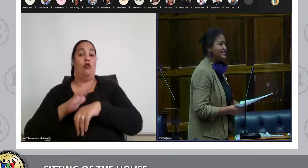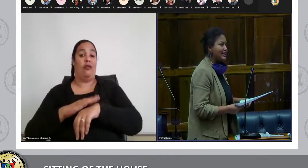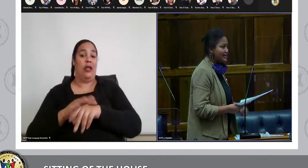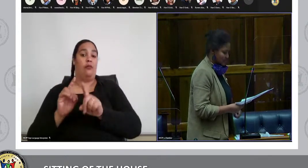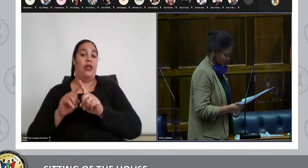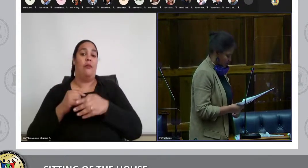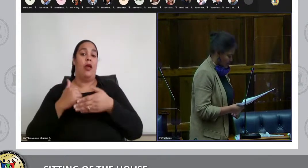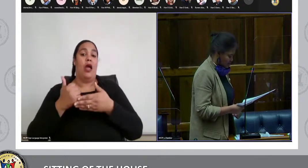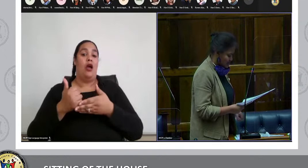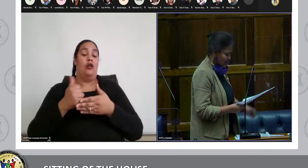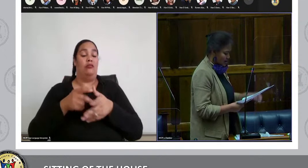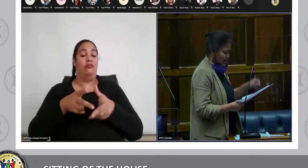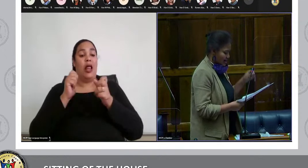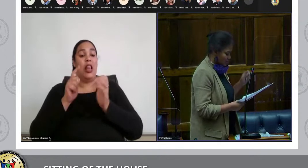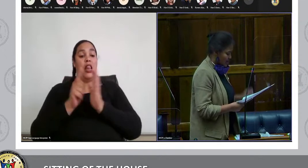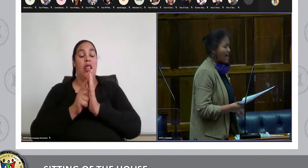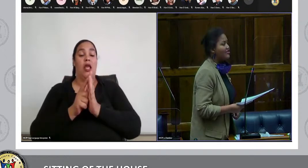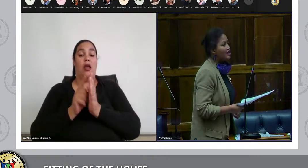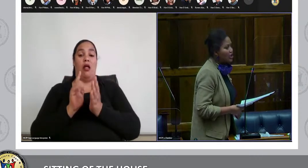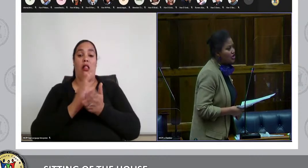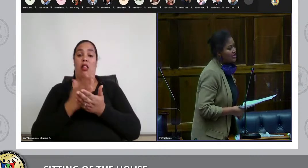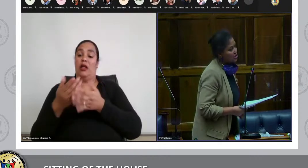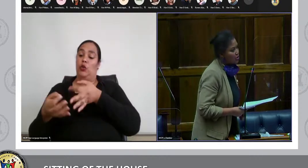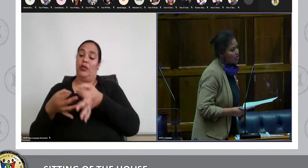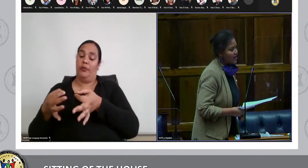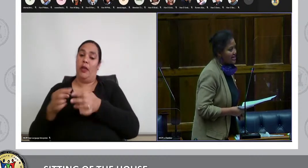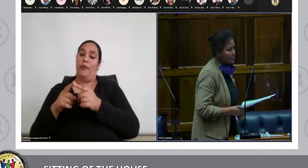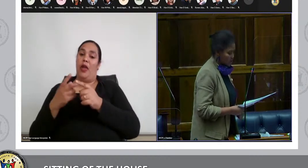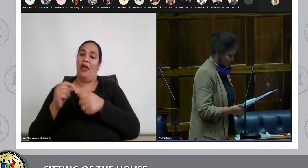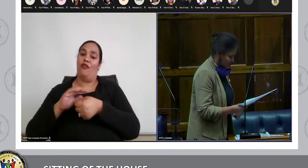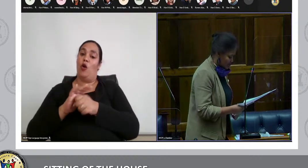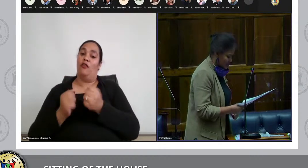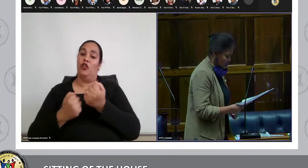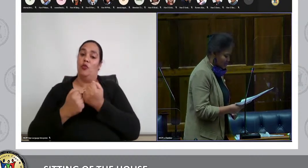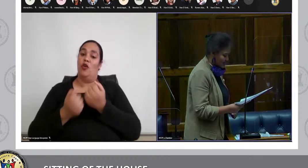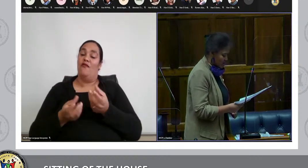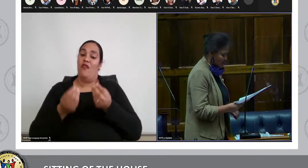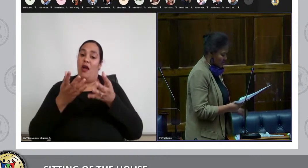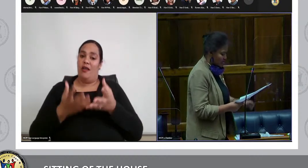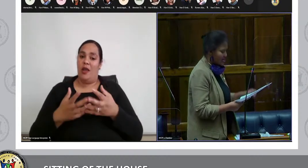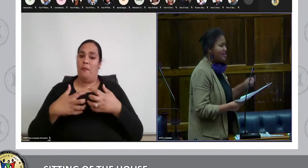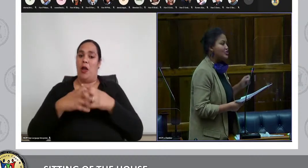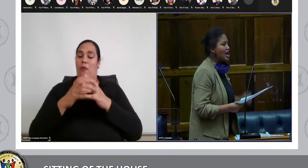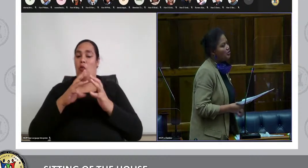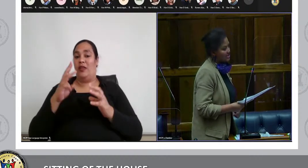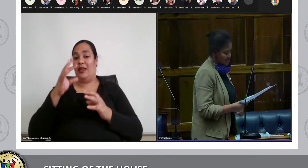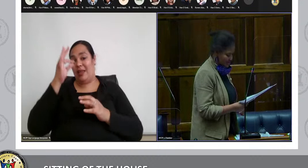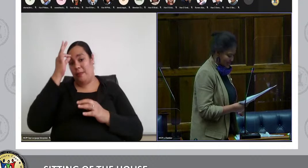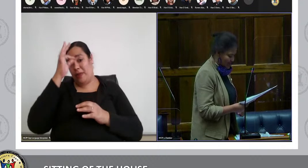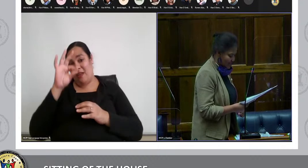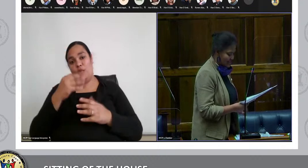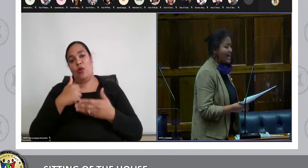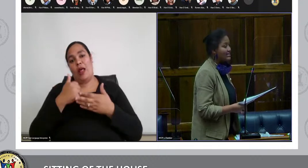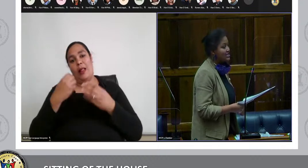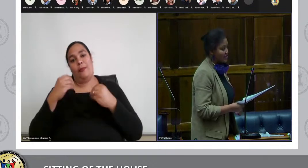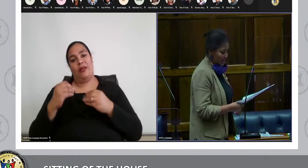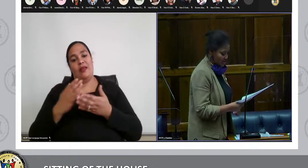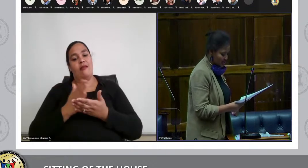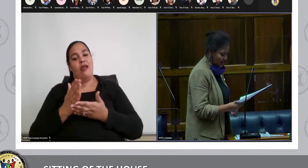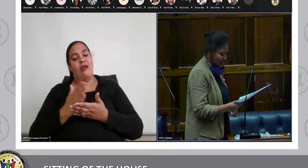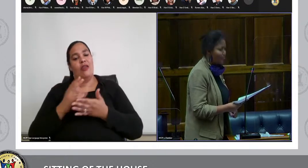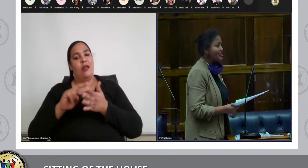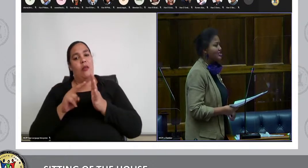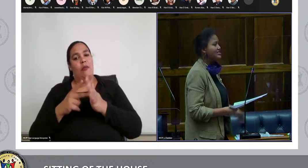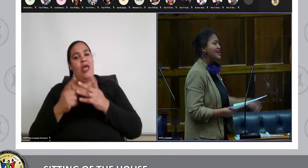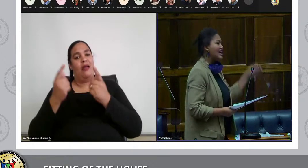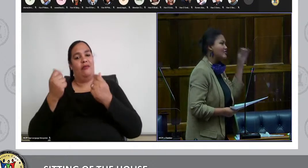with interpreting legal requirements. We have a COVID support finder, which was set up by the Western Cape government to help businesses navigate and access